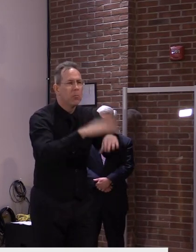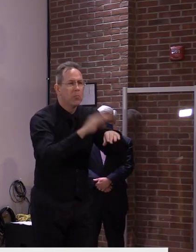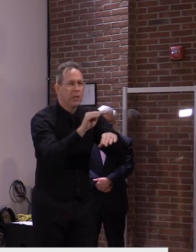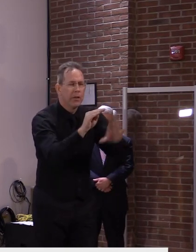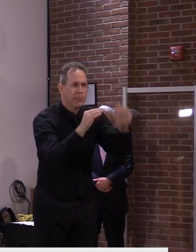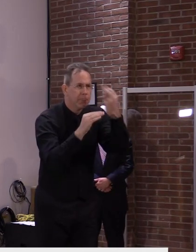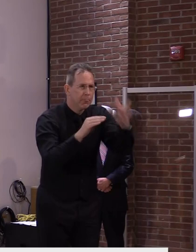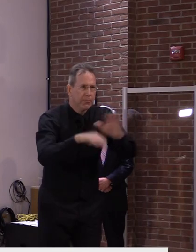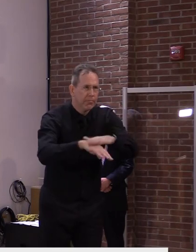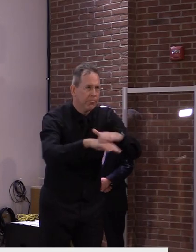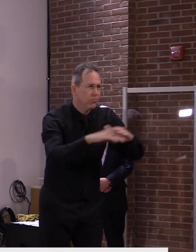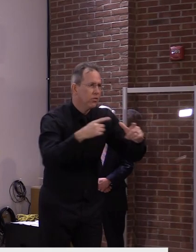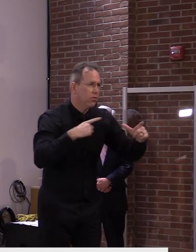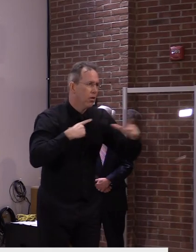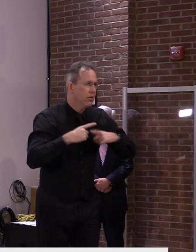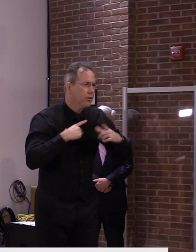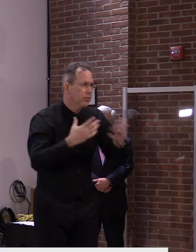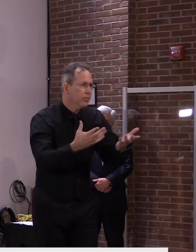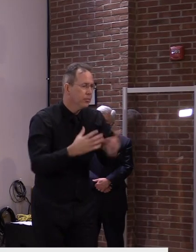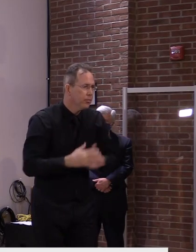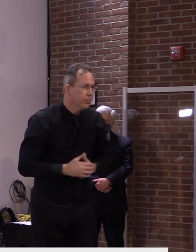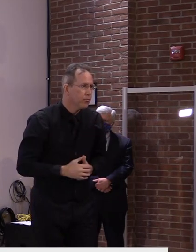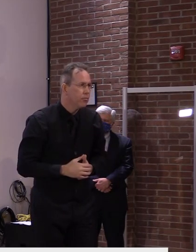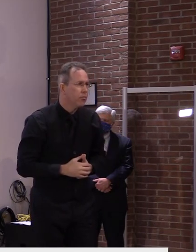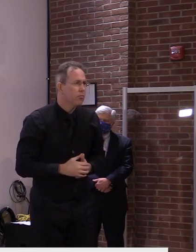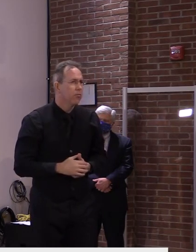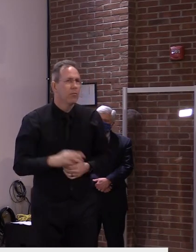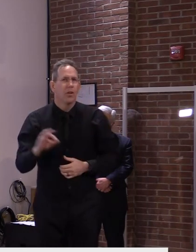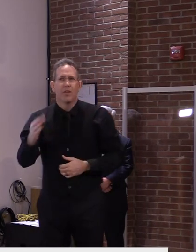Commissioner Levine. Okay. Thanks for pointing that out, though.